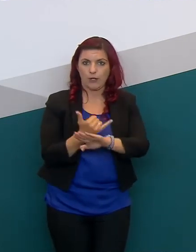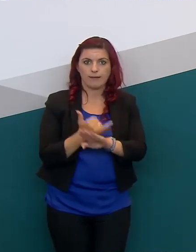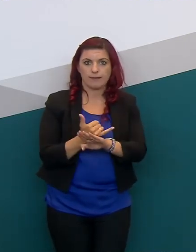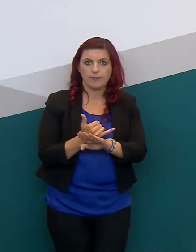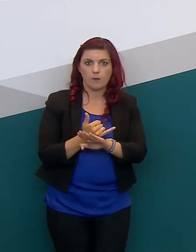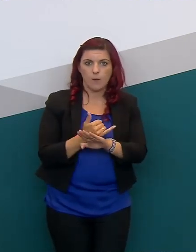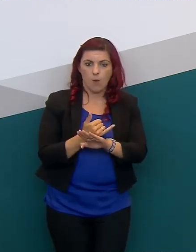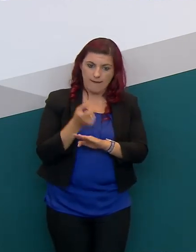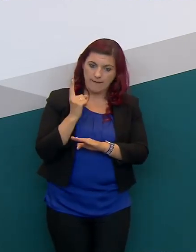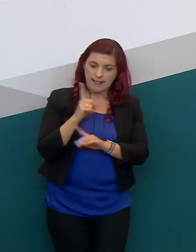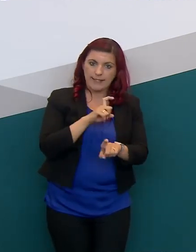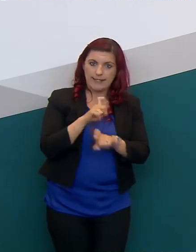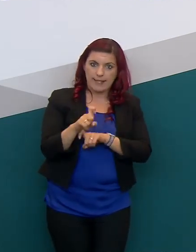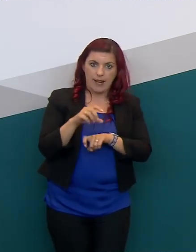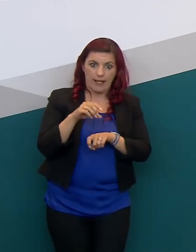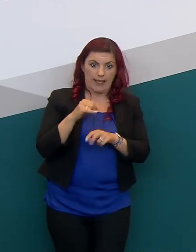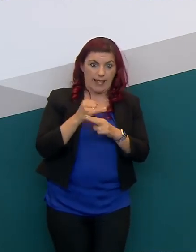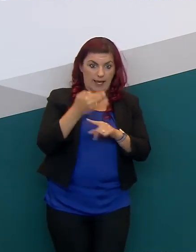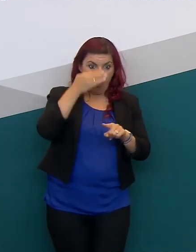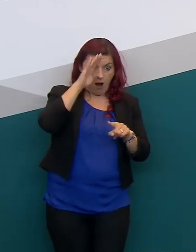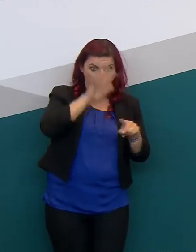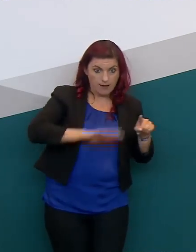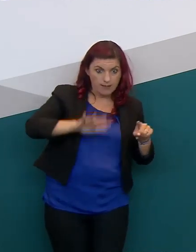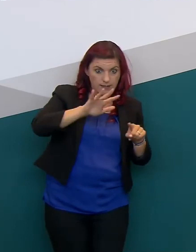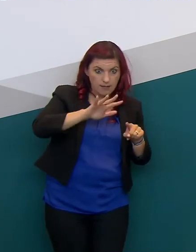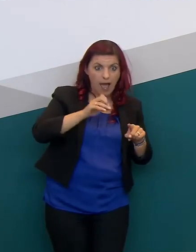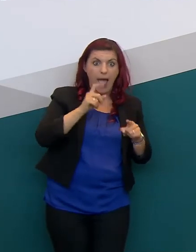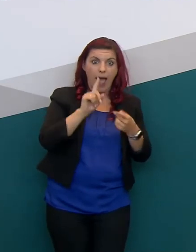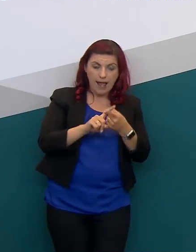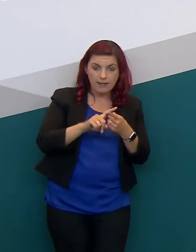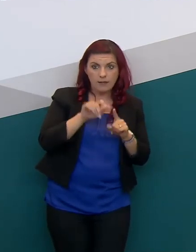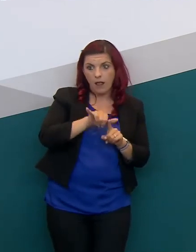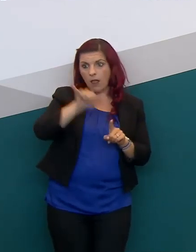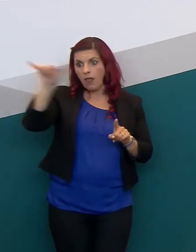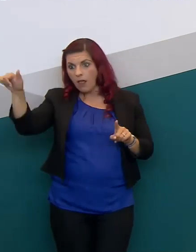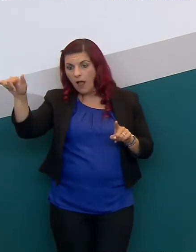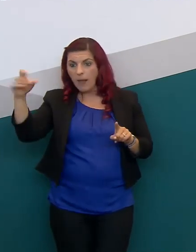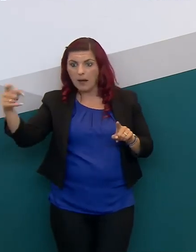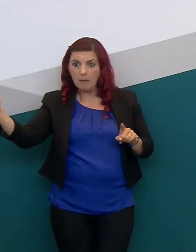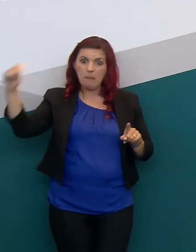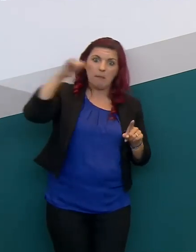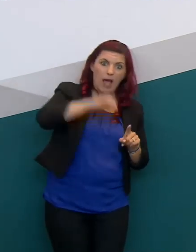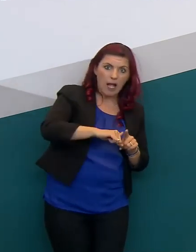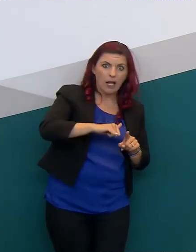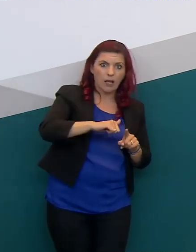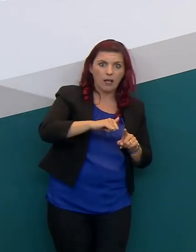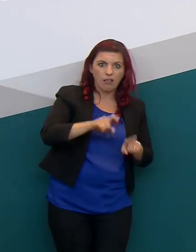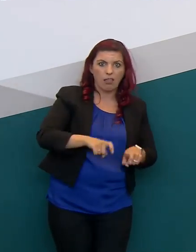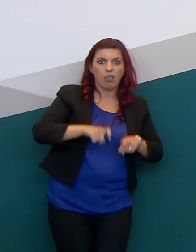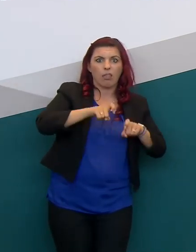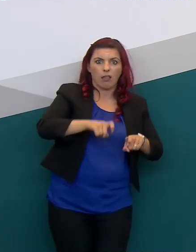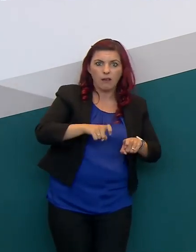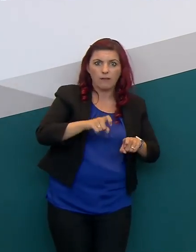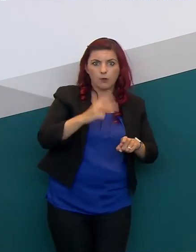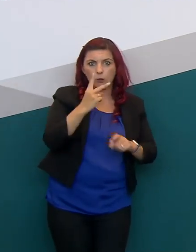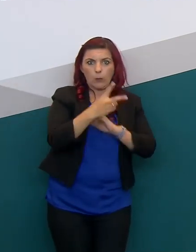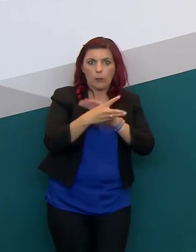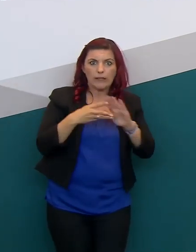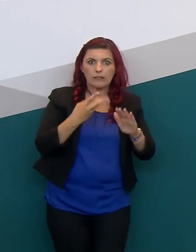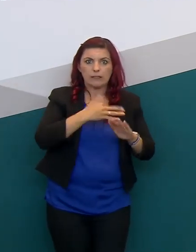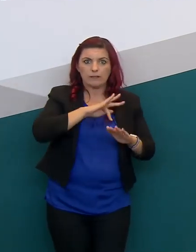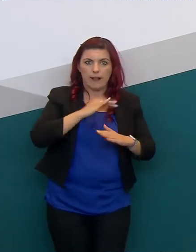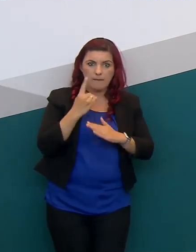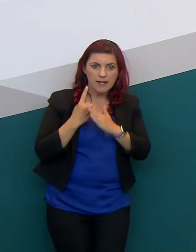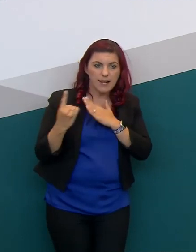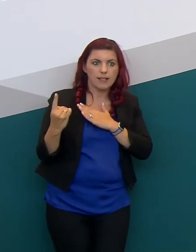non-essential travel from the islands, in other words, people leaving here on holidays and then having to come back to the kinds of arrangements that will pertain here in